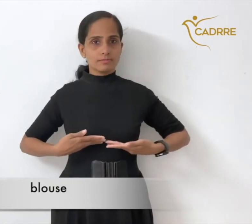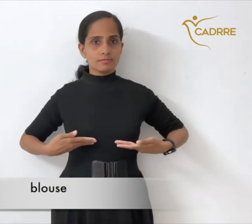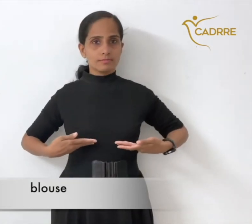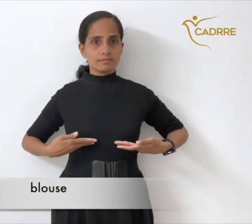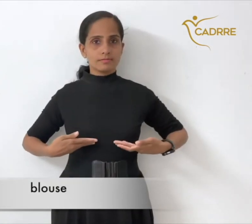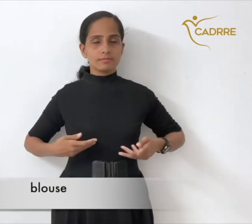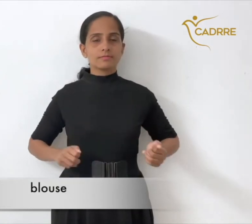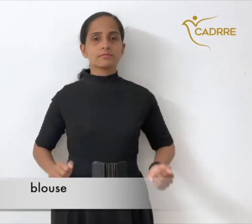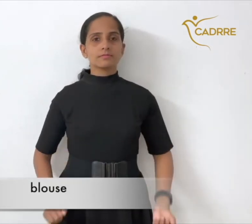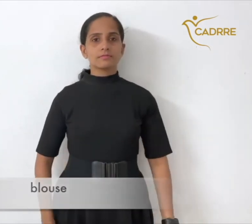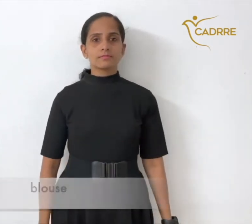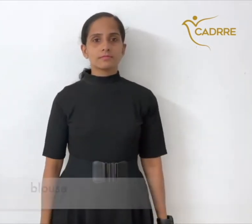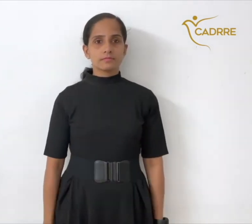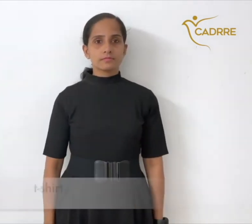Blouse.